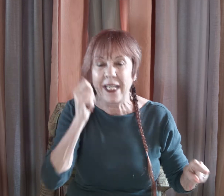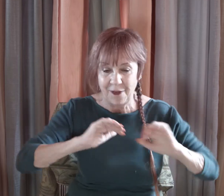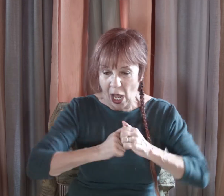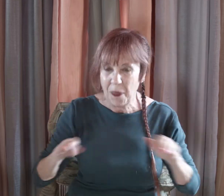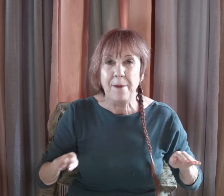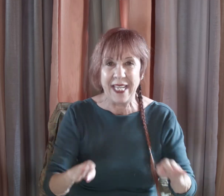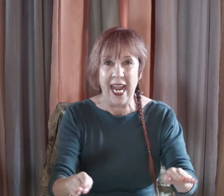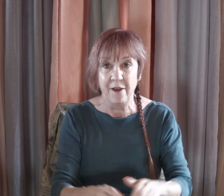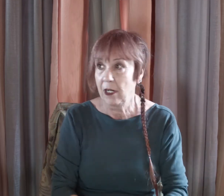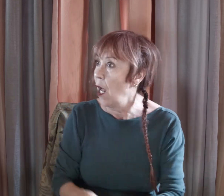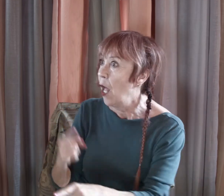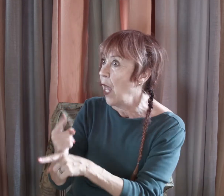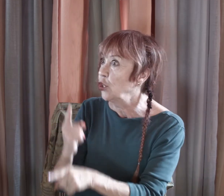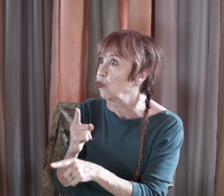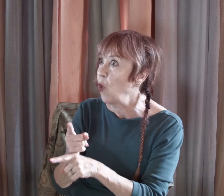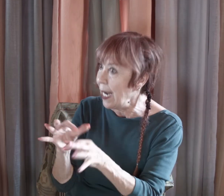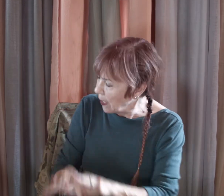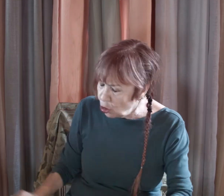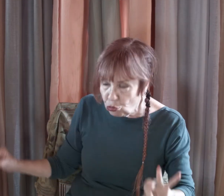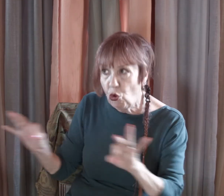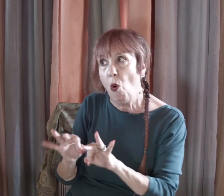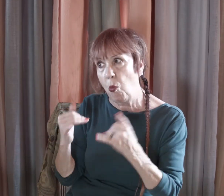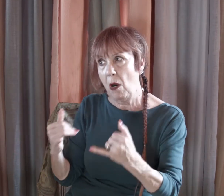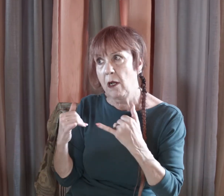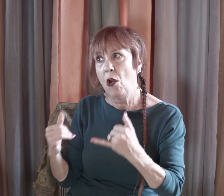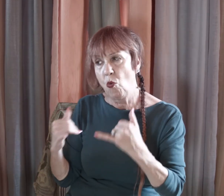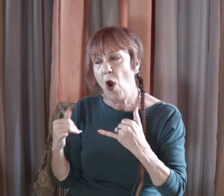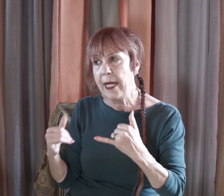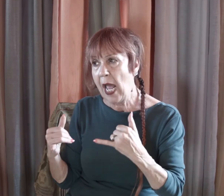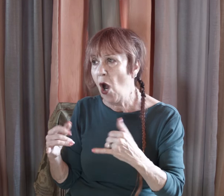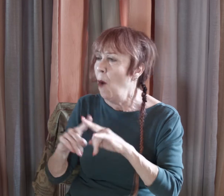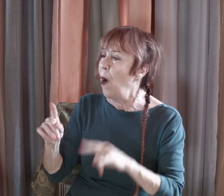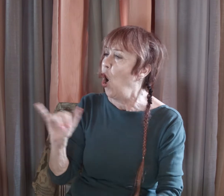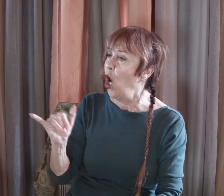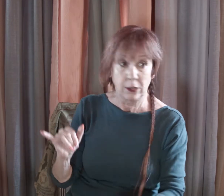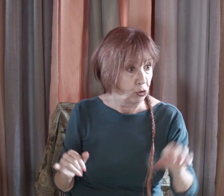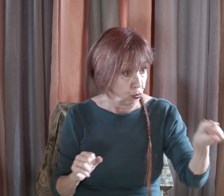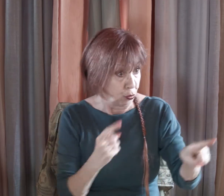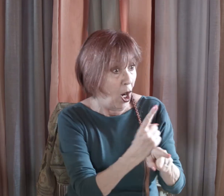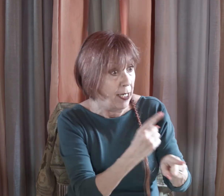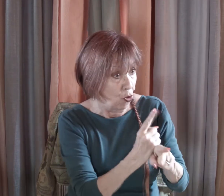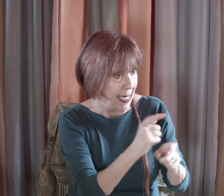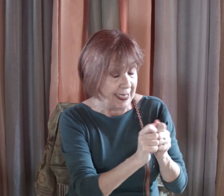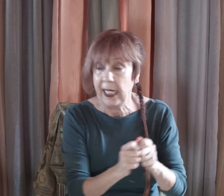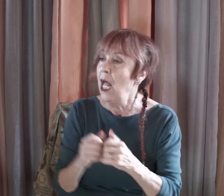is tremendously important in the current atmosphere. Oh, yeah. Tremendously important in the current atmosphere. But I also want to talk to you